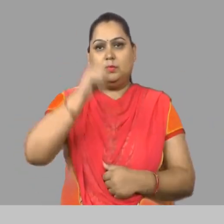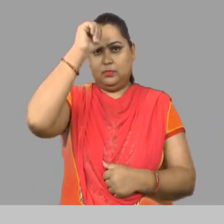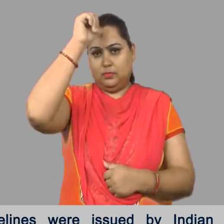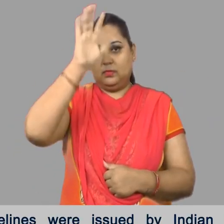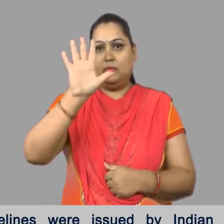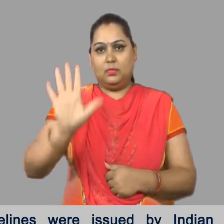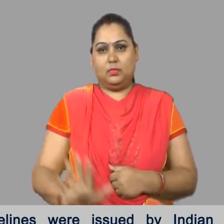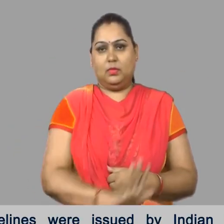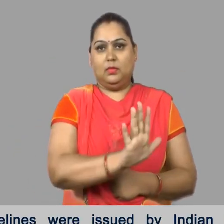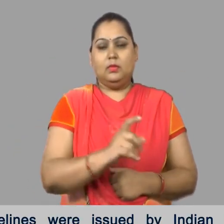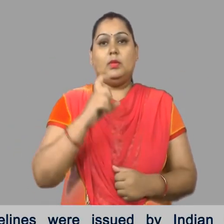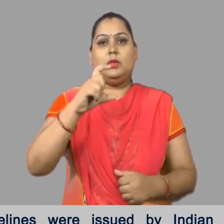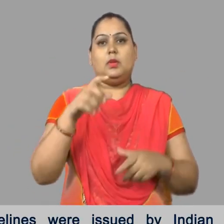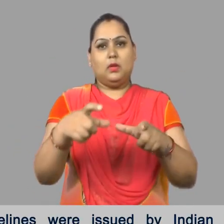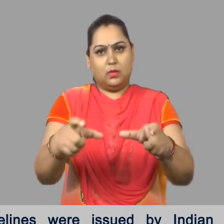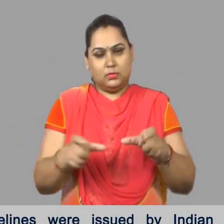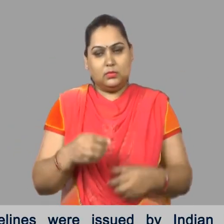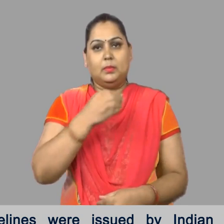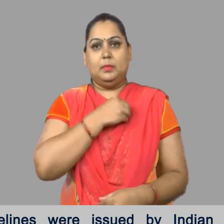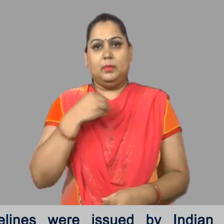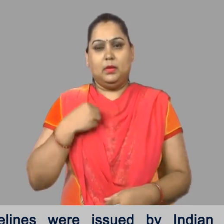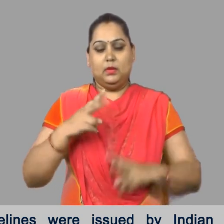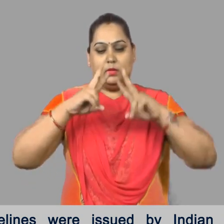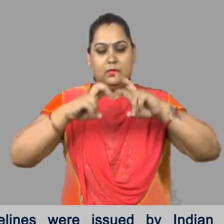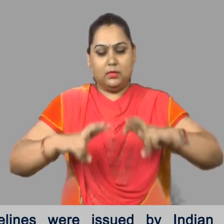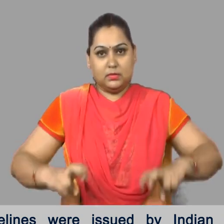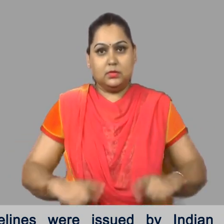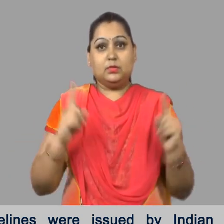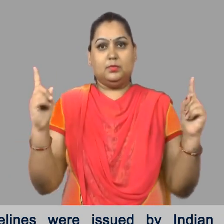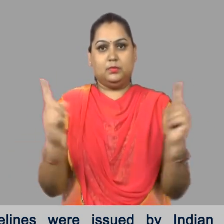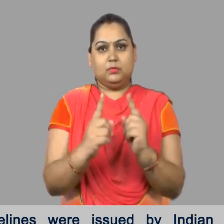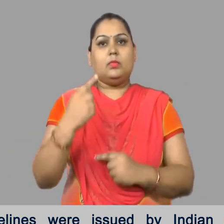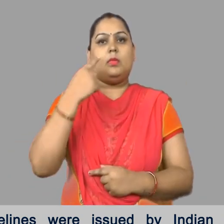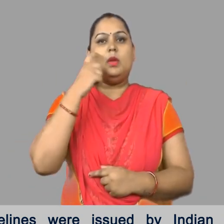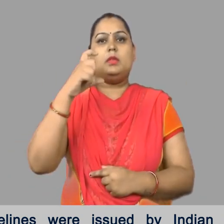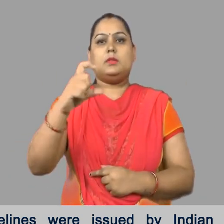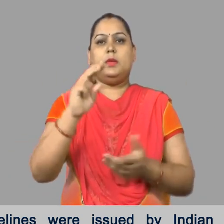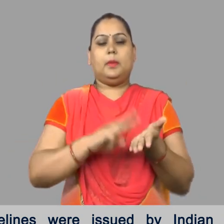Comprehensive guidelines were issued by Indian Council of Medical